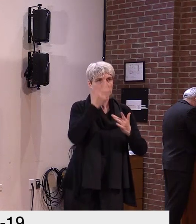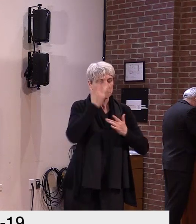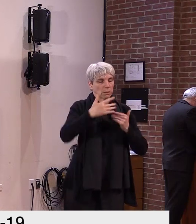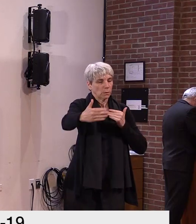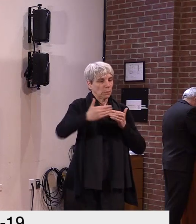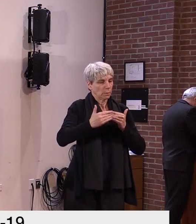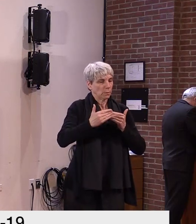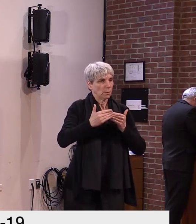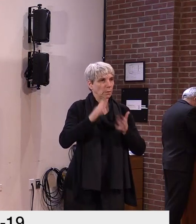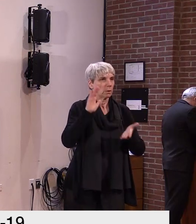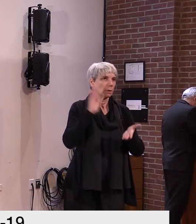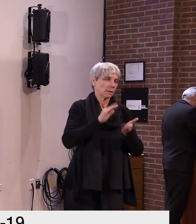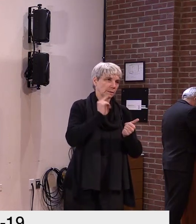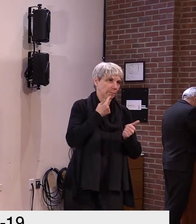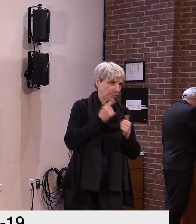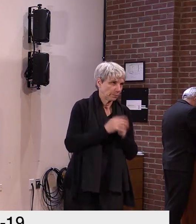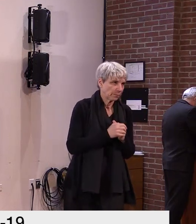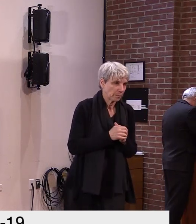During the